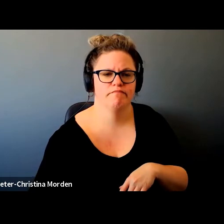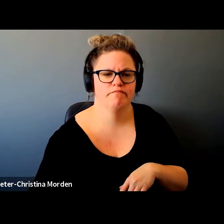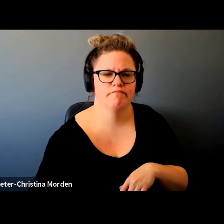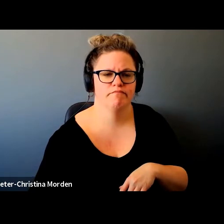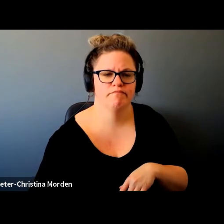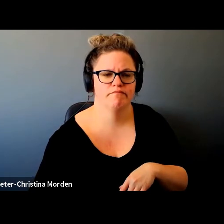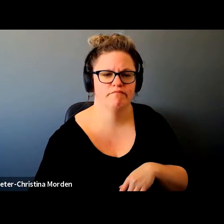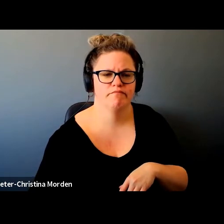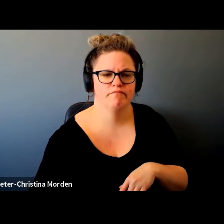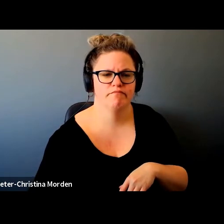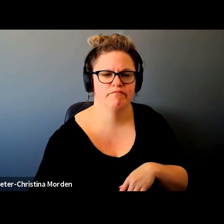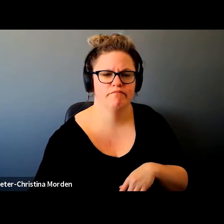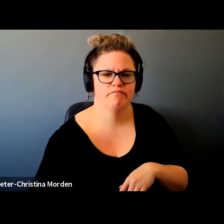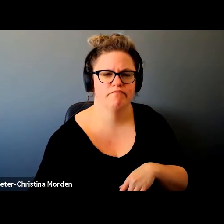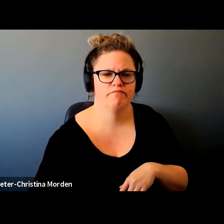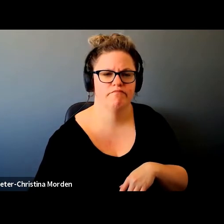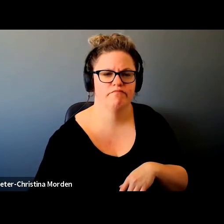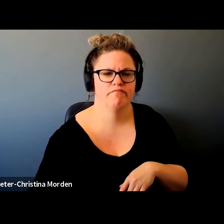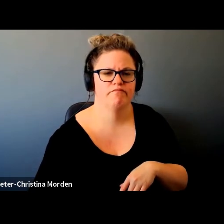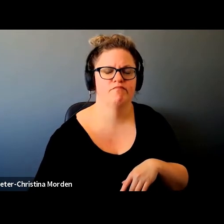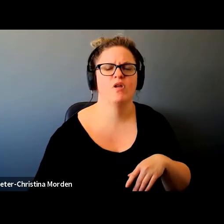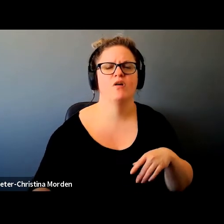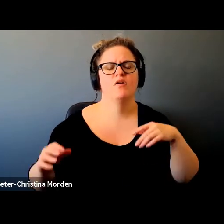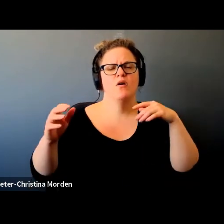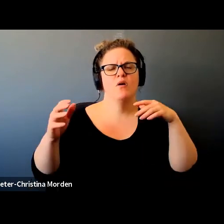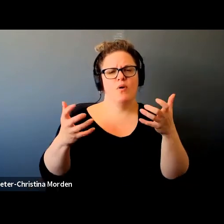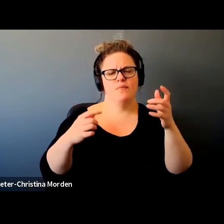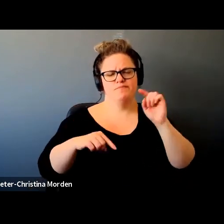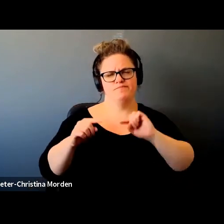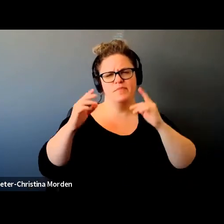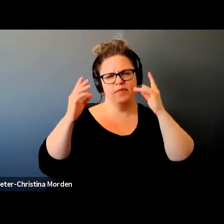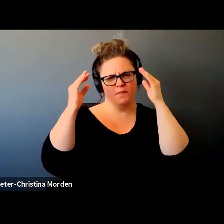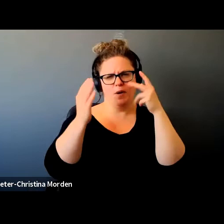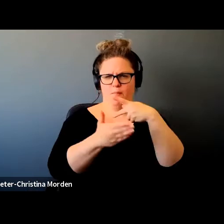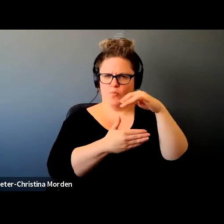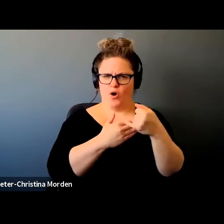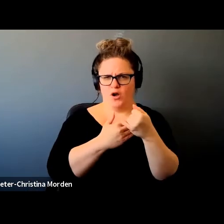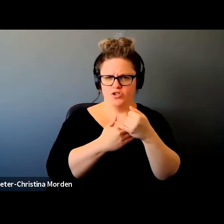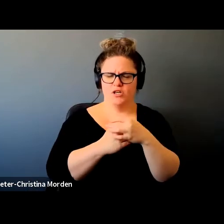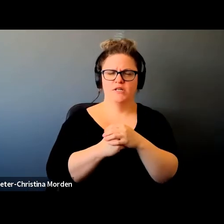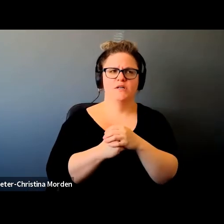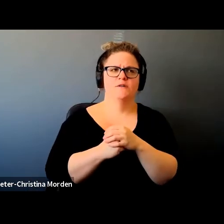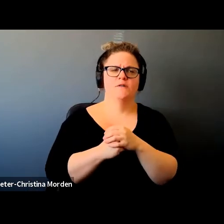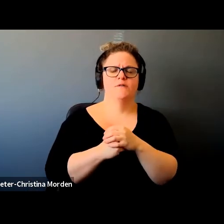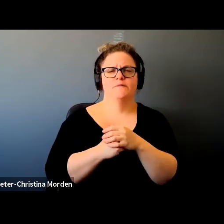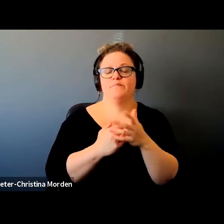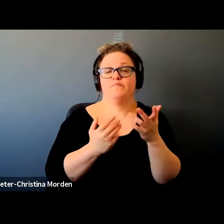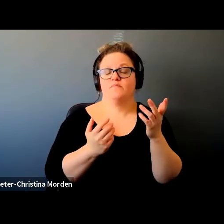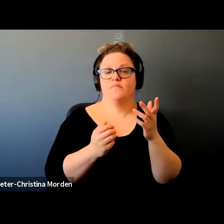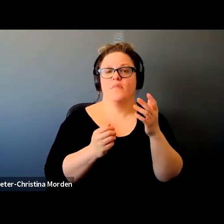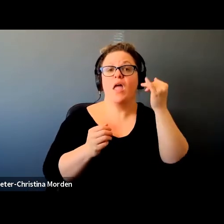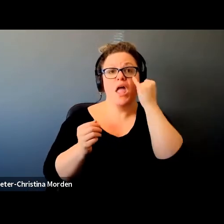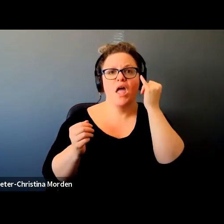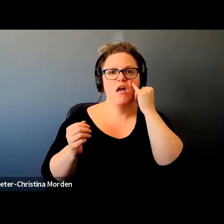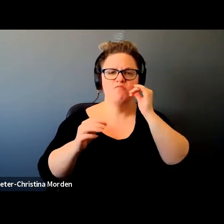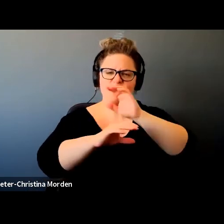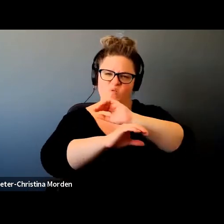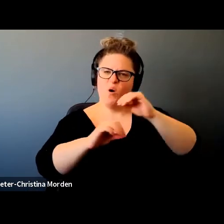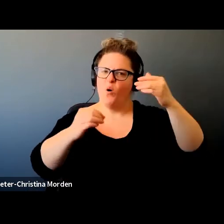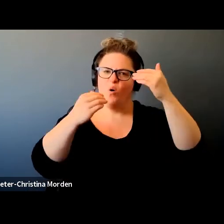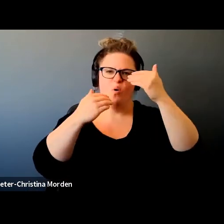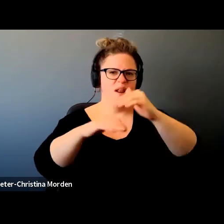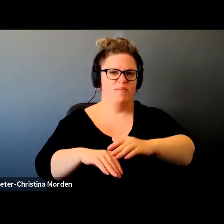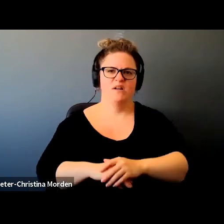you're just thinking about making art in your head and you have endless limitations and you can imagine, you're only limited by